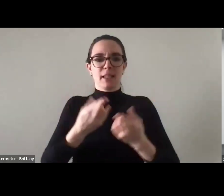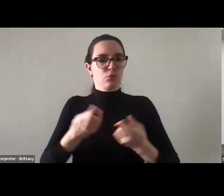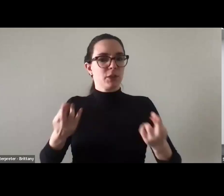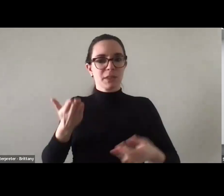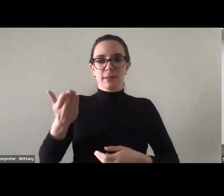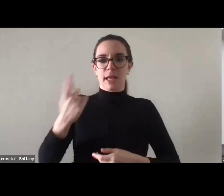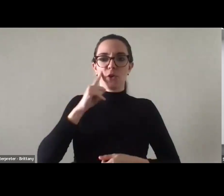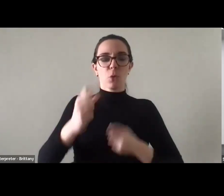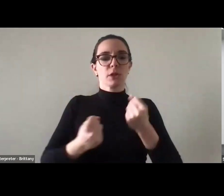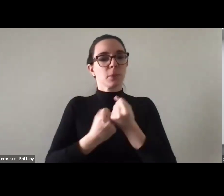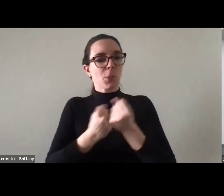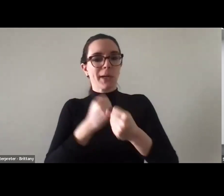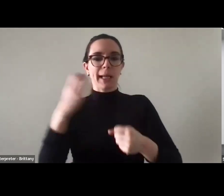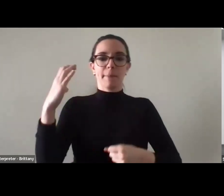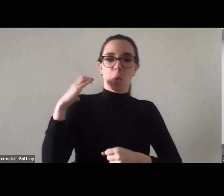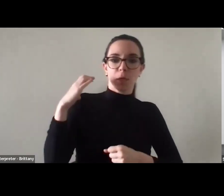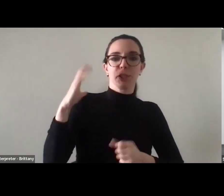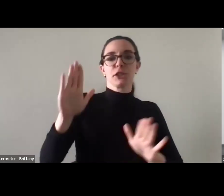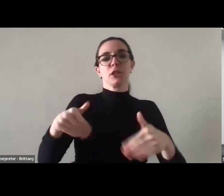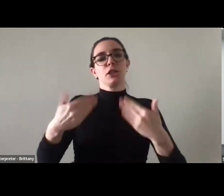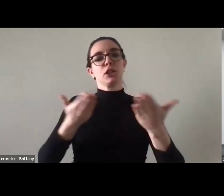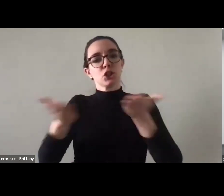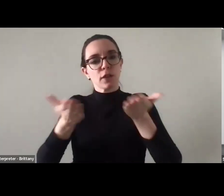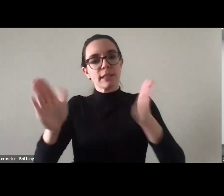for supporting employers, service providers,